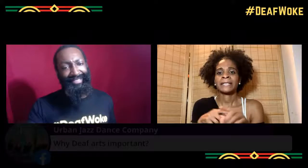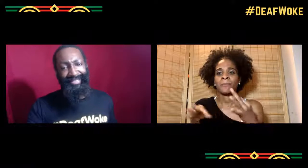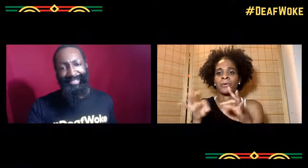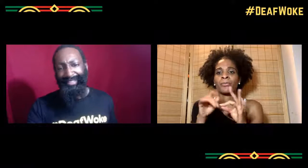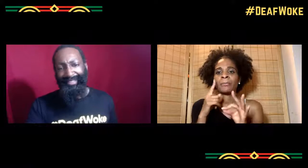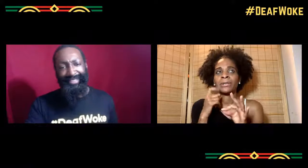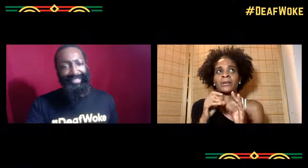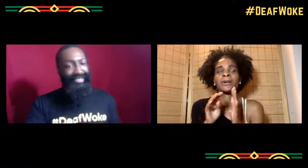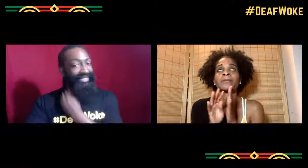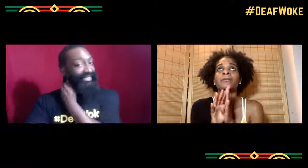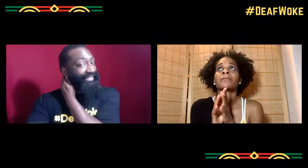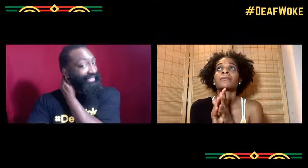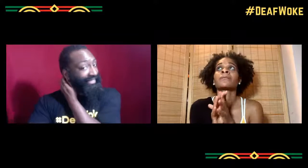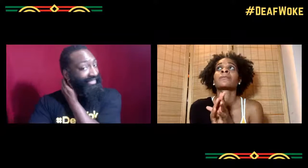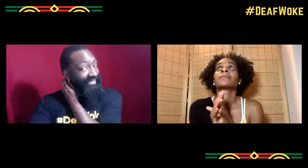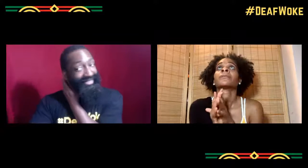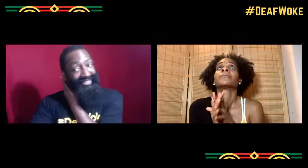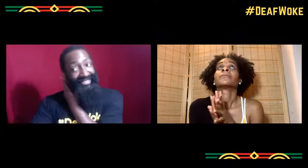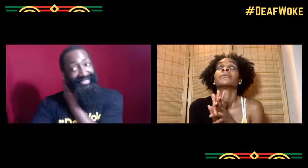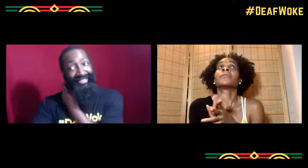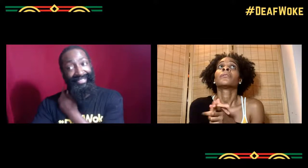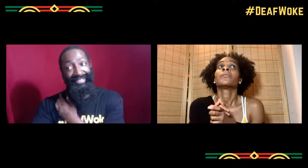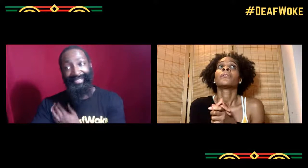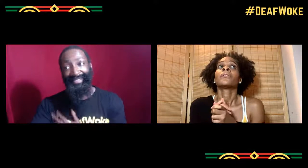You know, why is deaf art important?